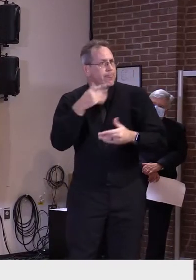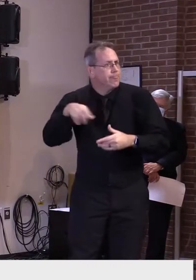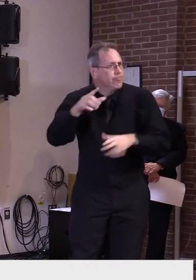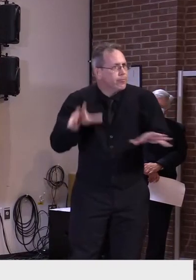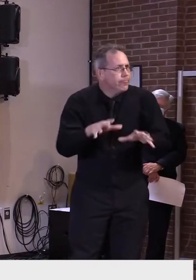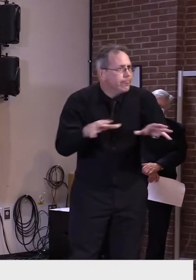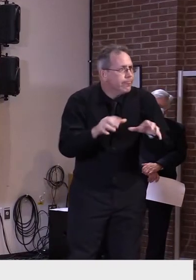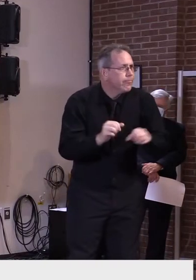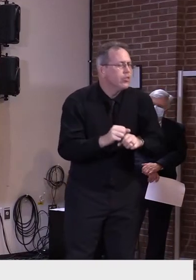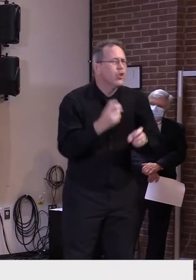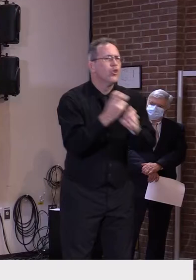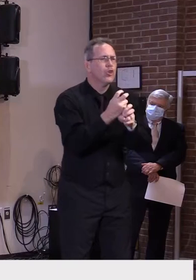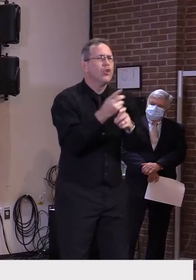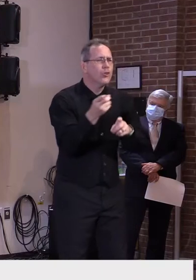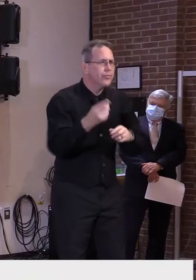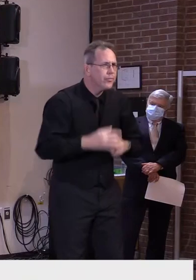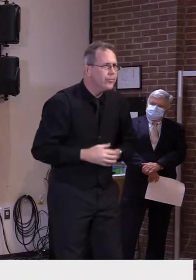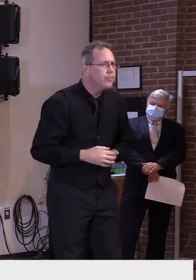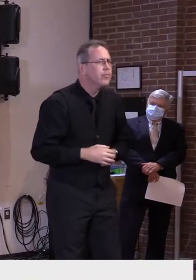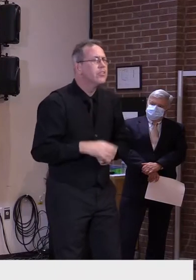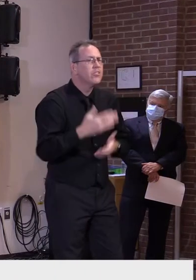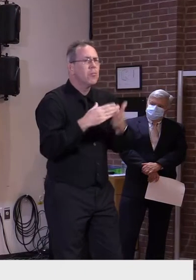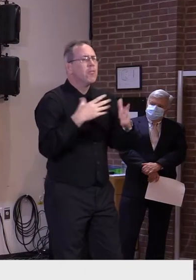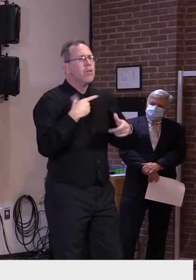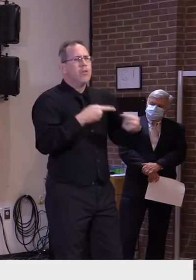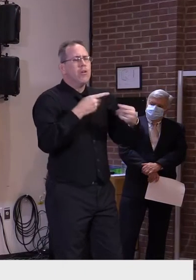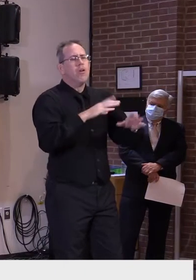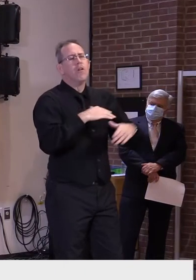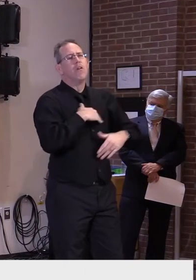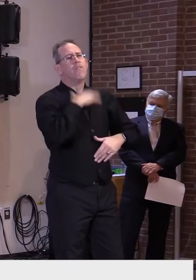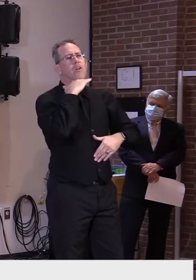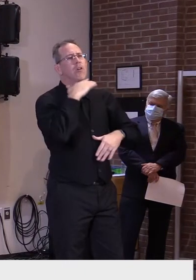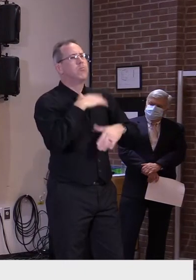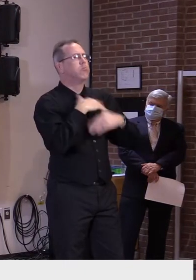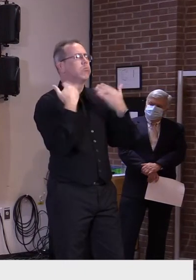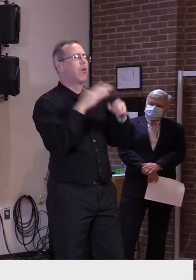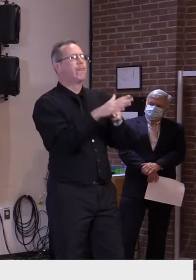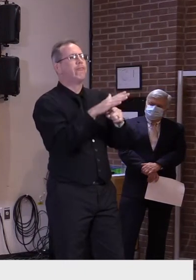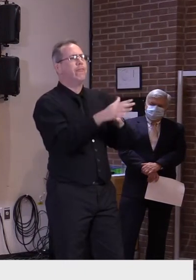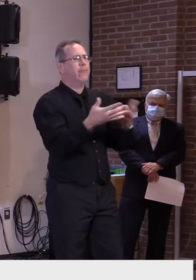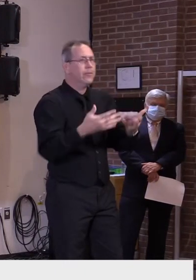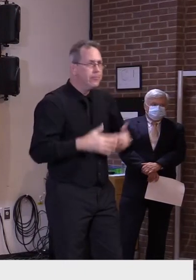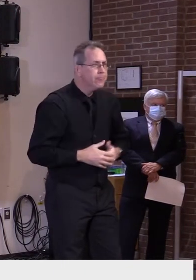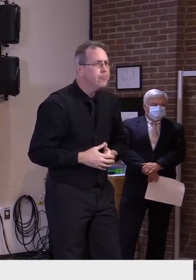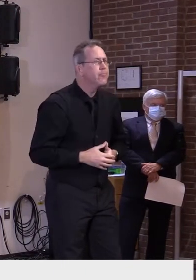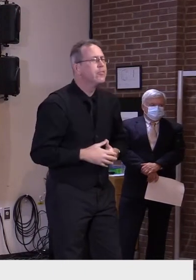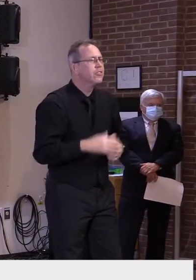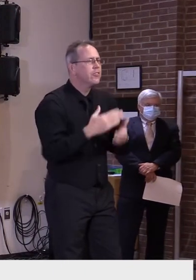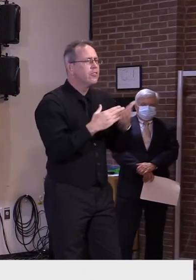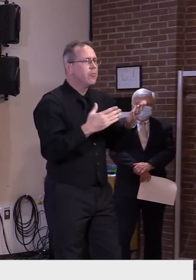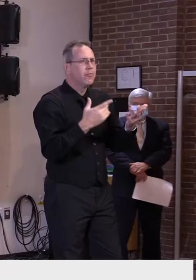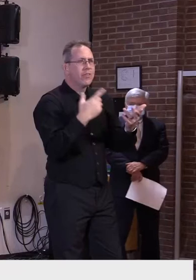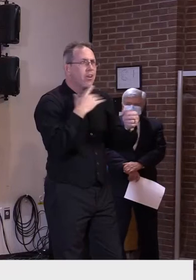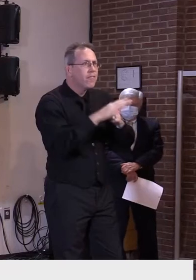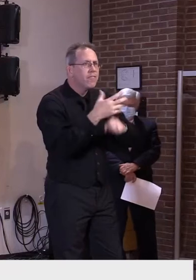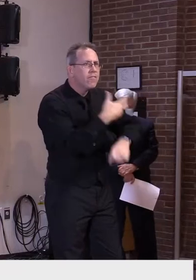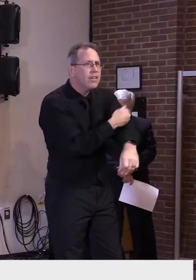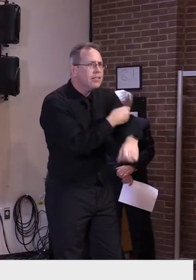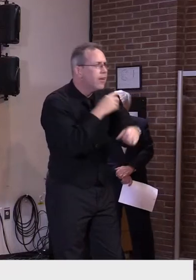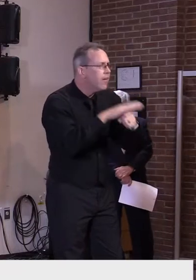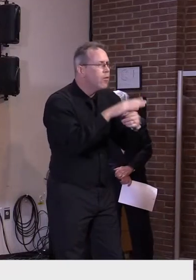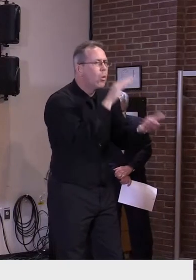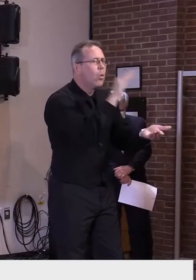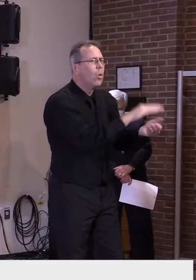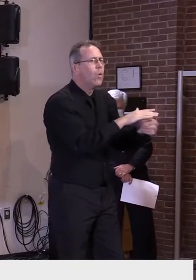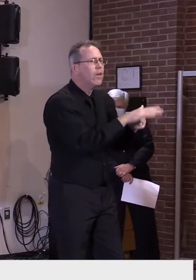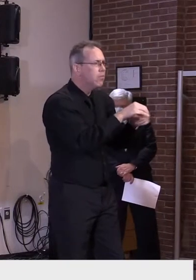intermittent school closures among schools with relatively low student vaccination rates as a result of staffing issues. Again, I'm pleased the response